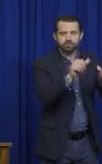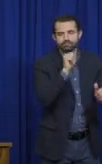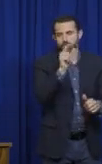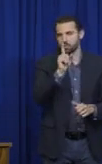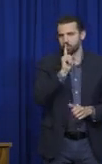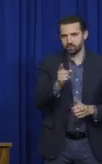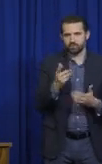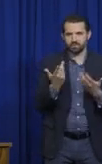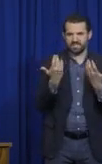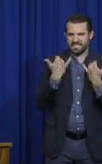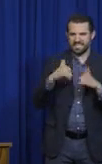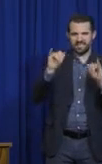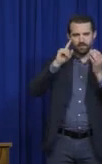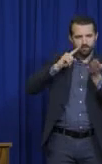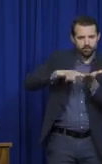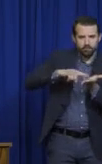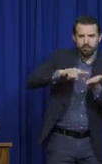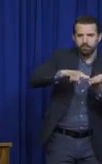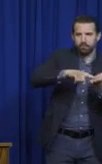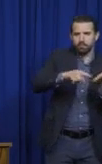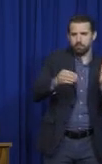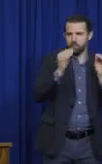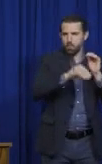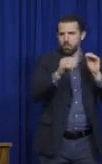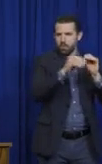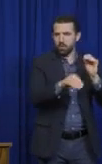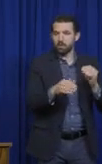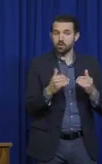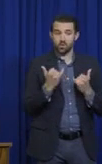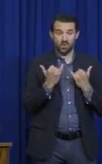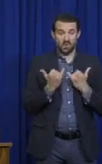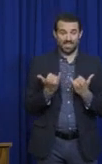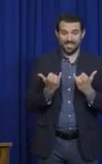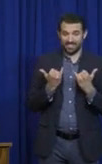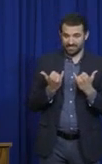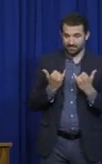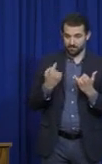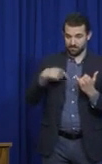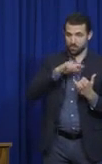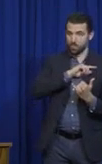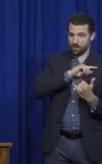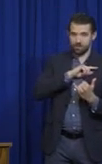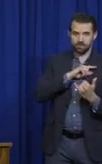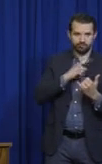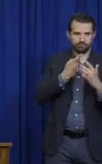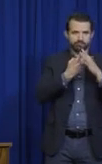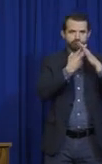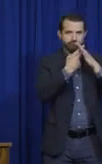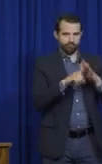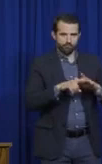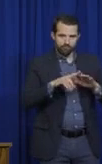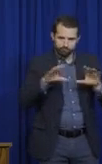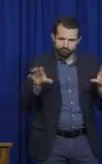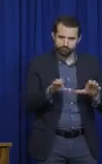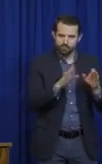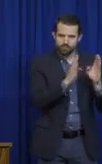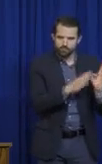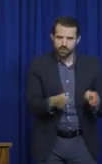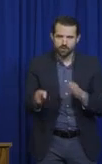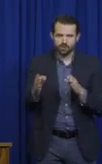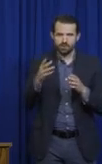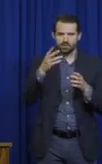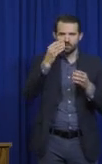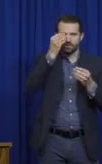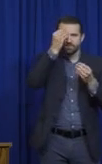of the things that we're doing right now, Steve, is preparing a communication for healthcare providers across the state to bring them up to speed